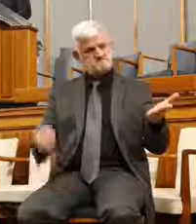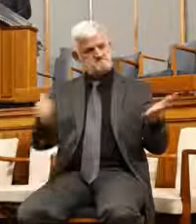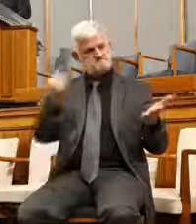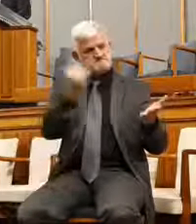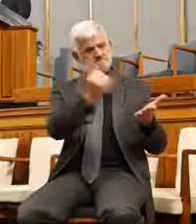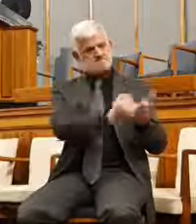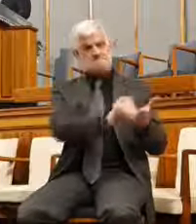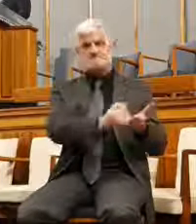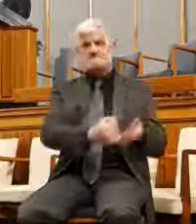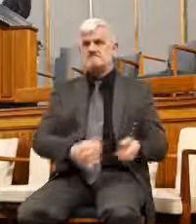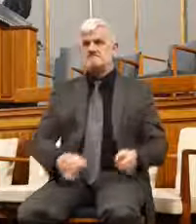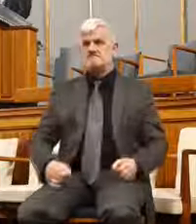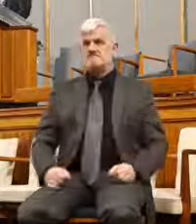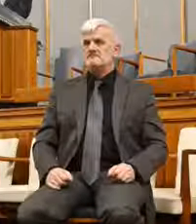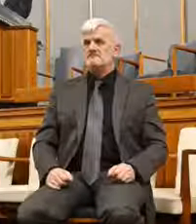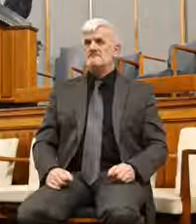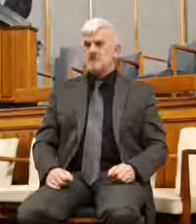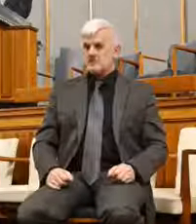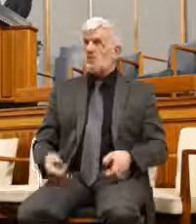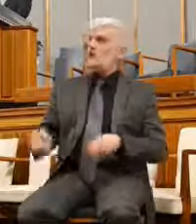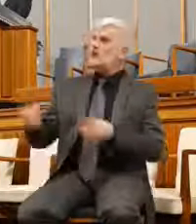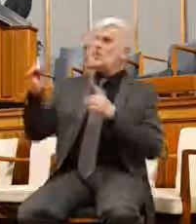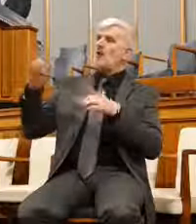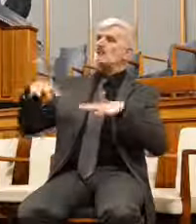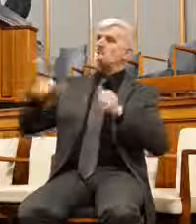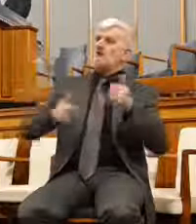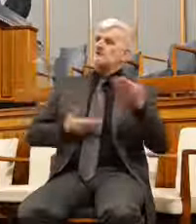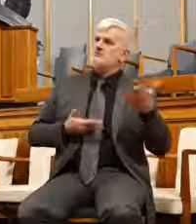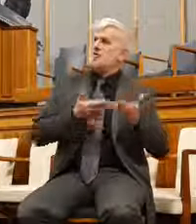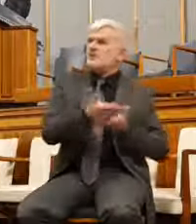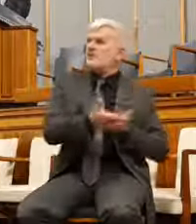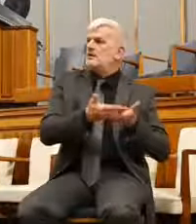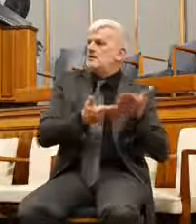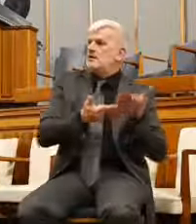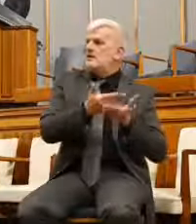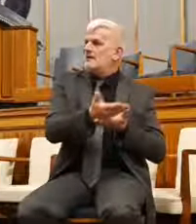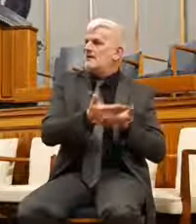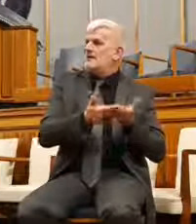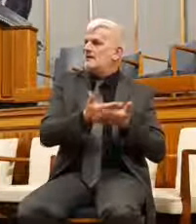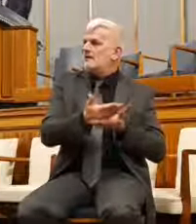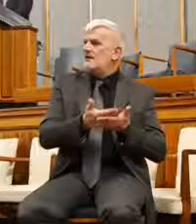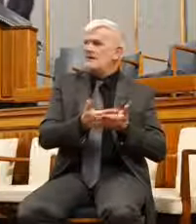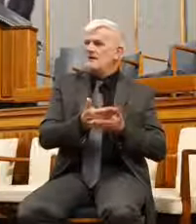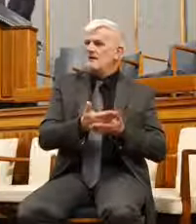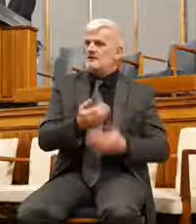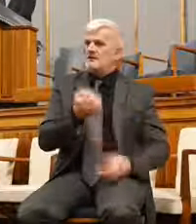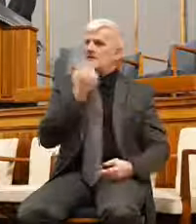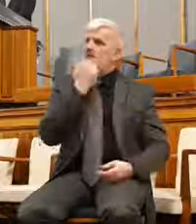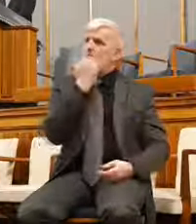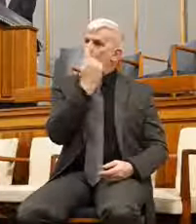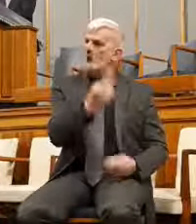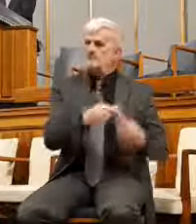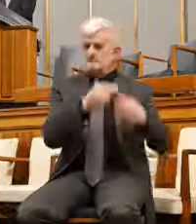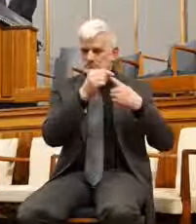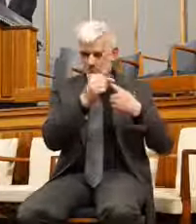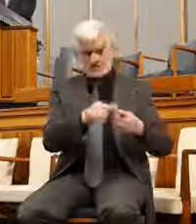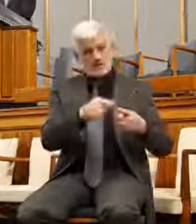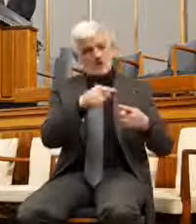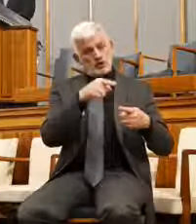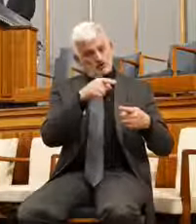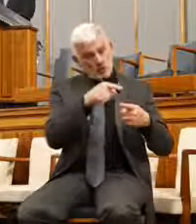God's case, or at least that's the beginning of his case. That's how he proceeds. As